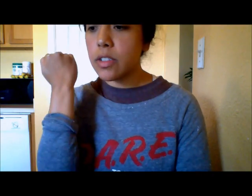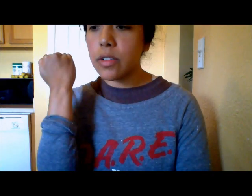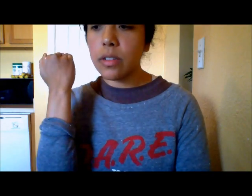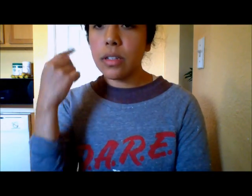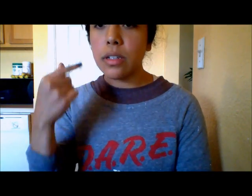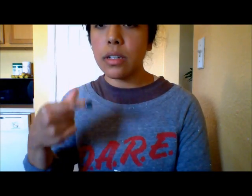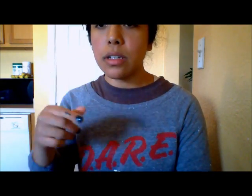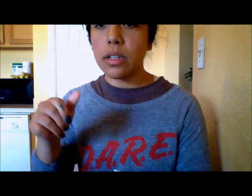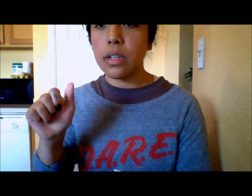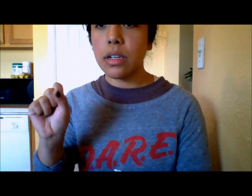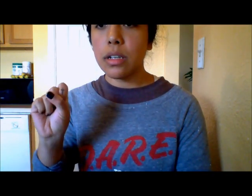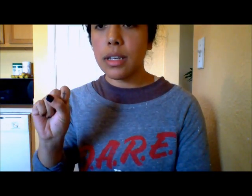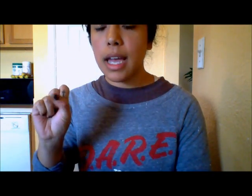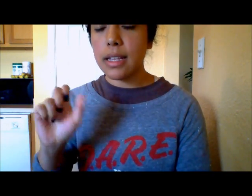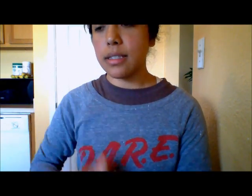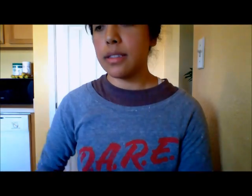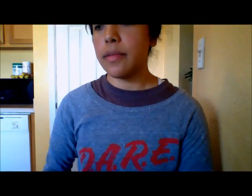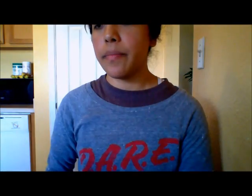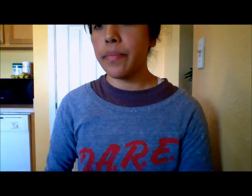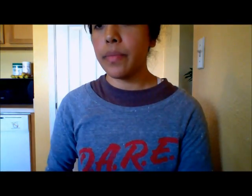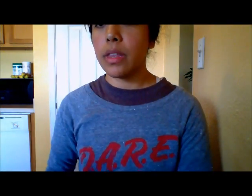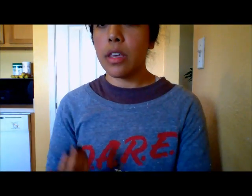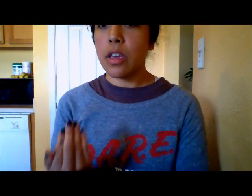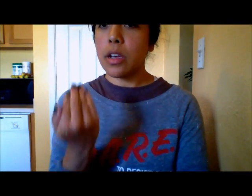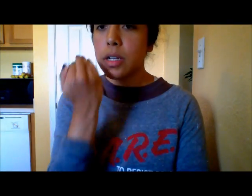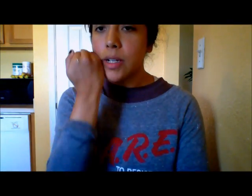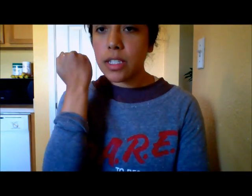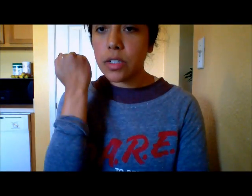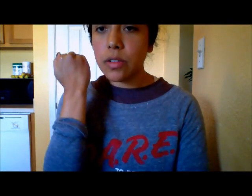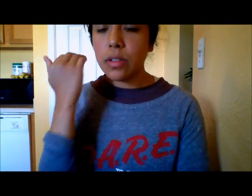Guzzle, gas. Guzzle,